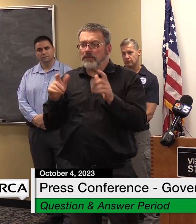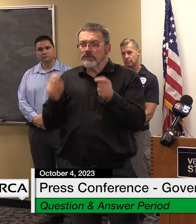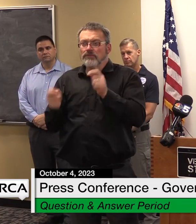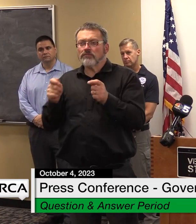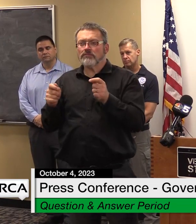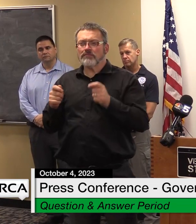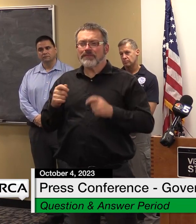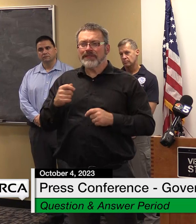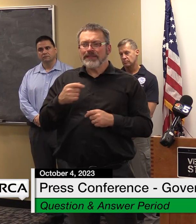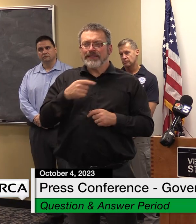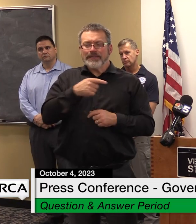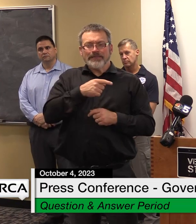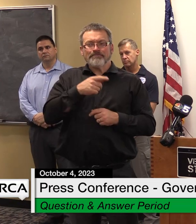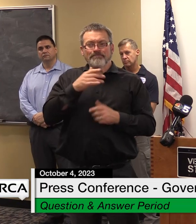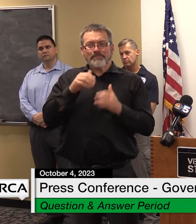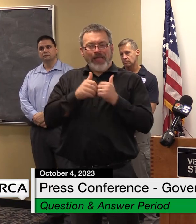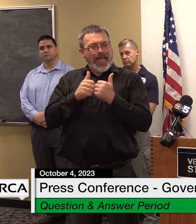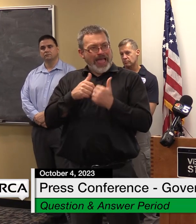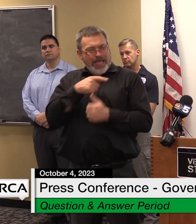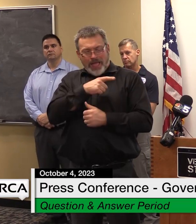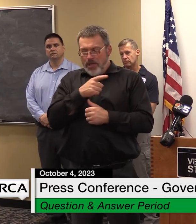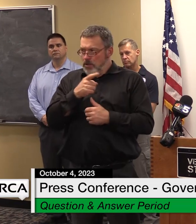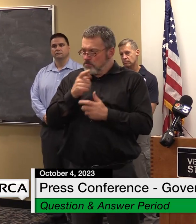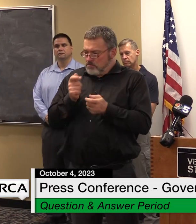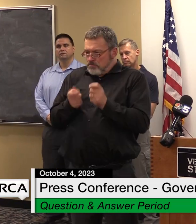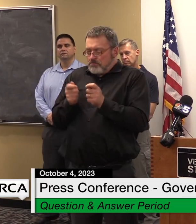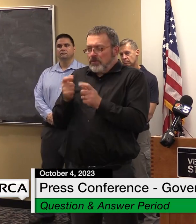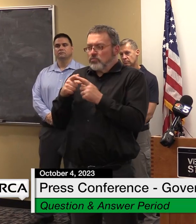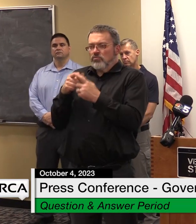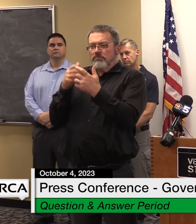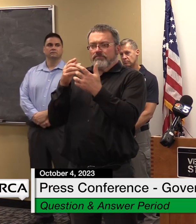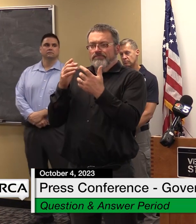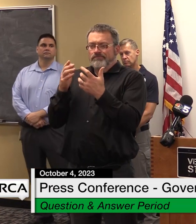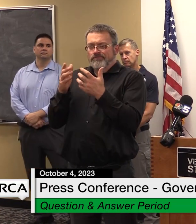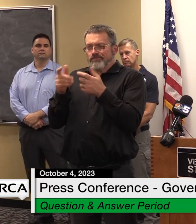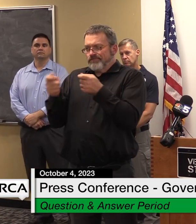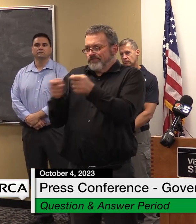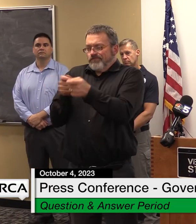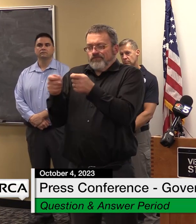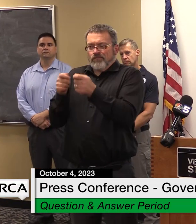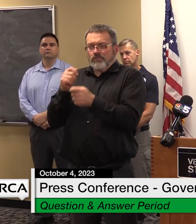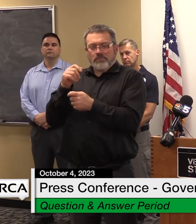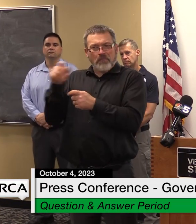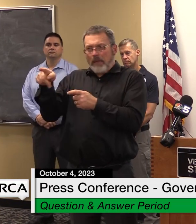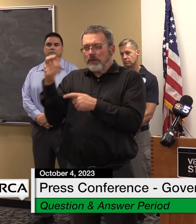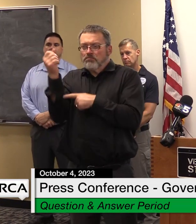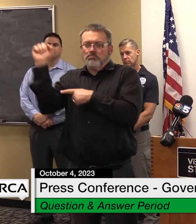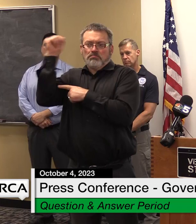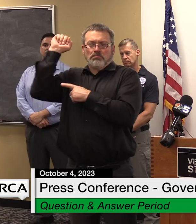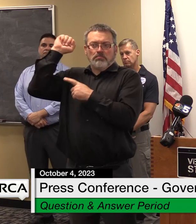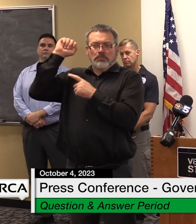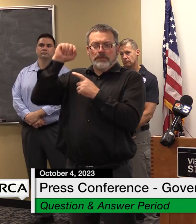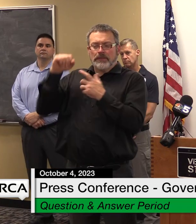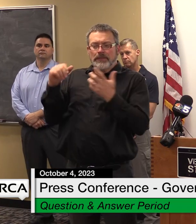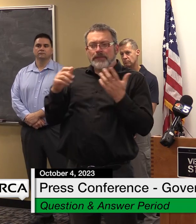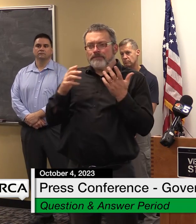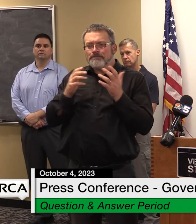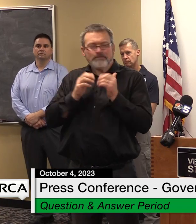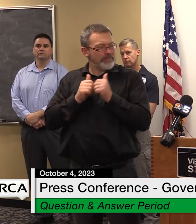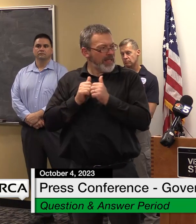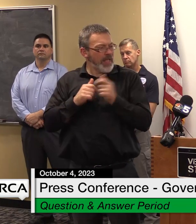and resiliency. Has your administration responded to that, and might it